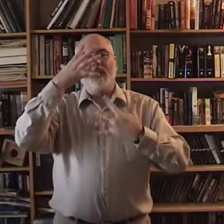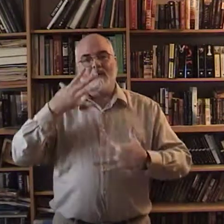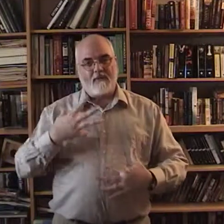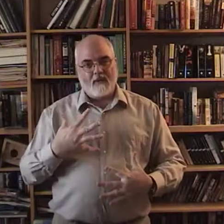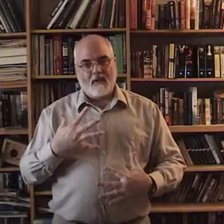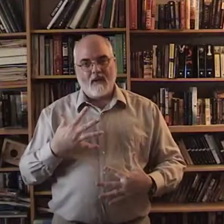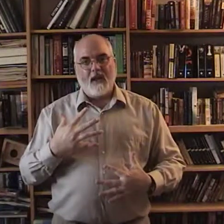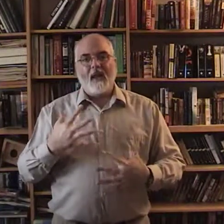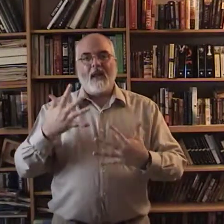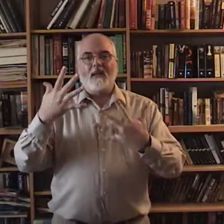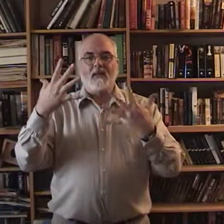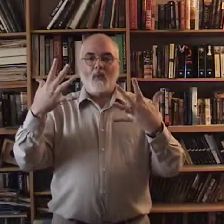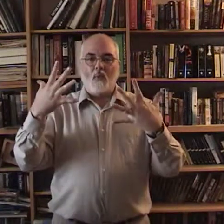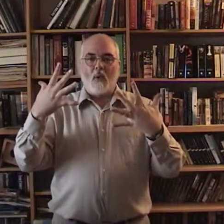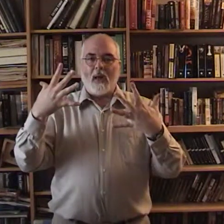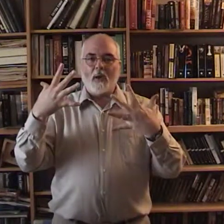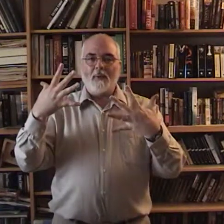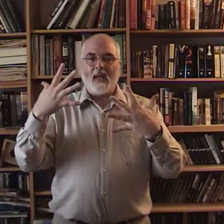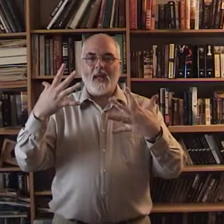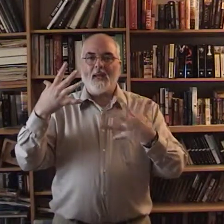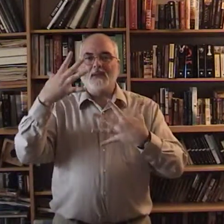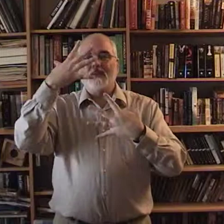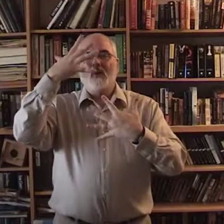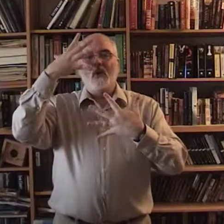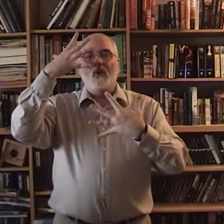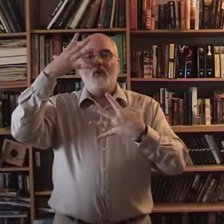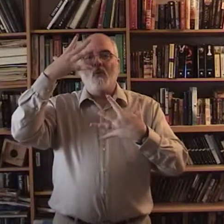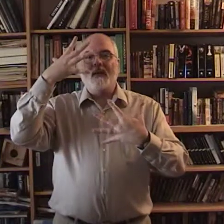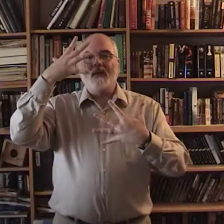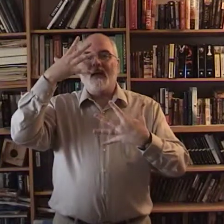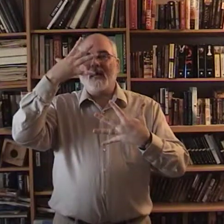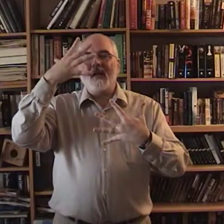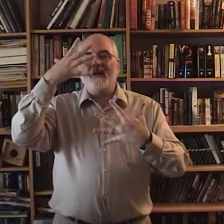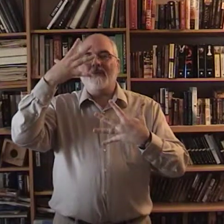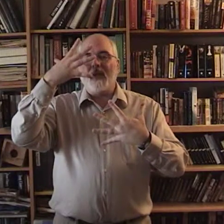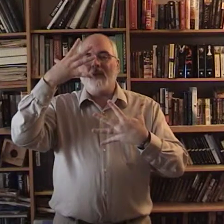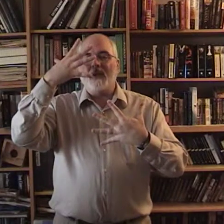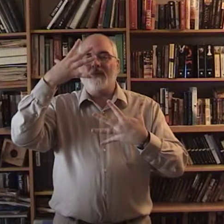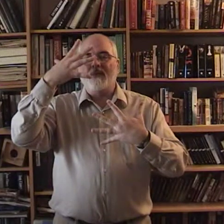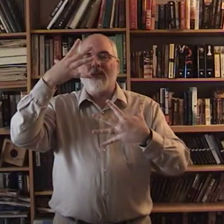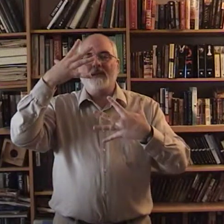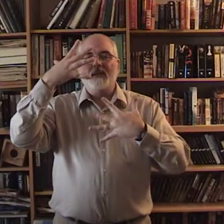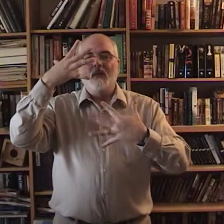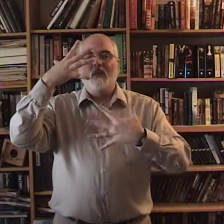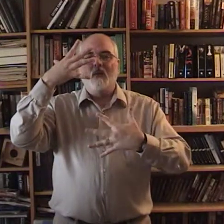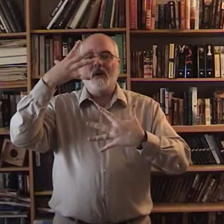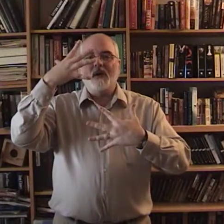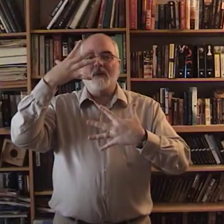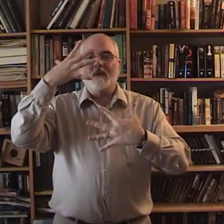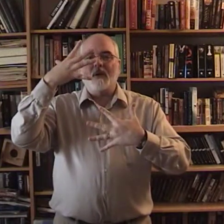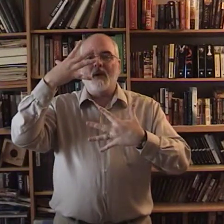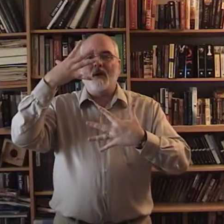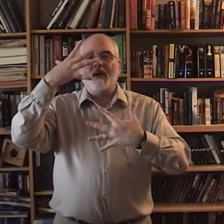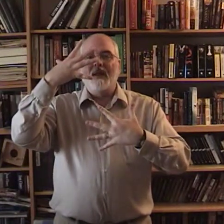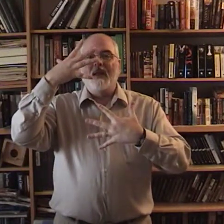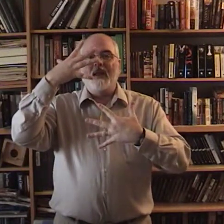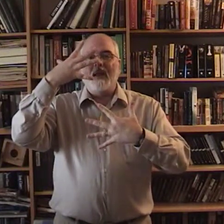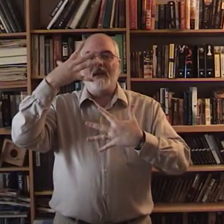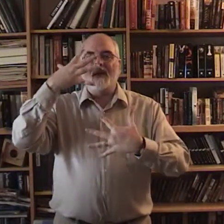grief. It's wide open hands, one kind of hiding your face, one a little bit below it, and they just